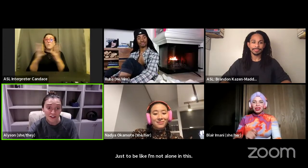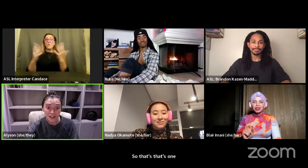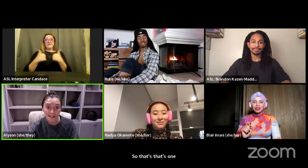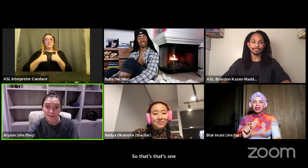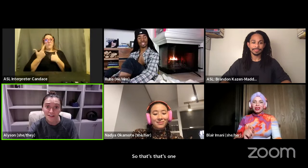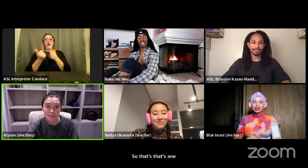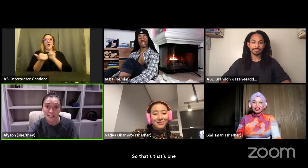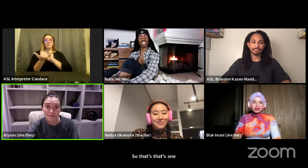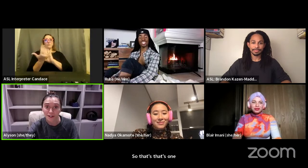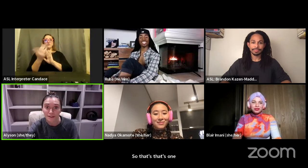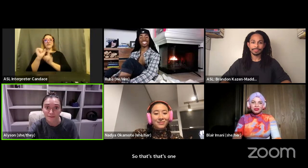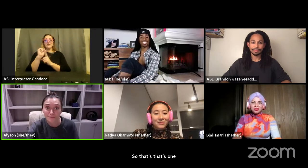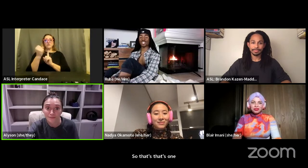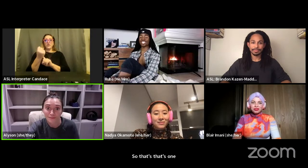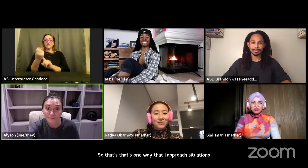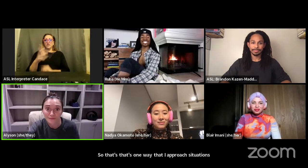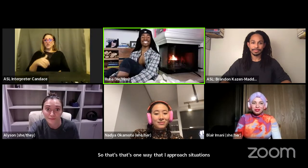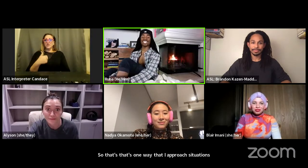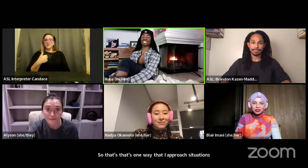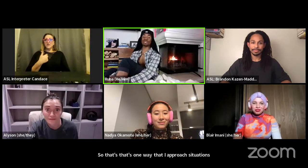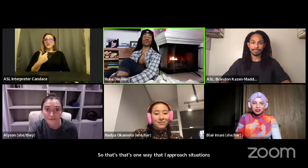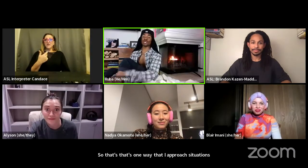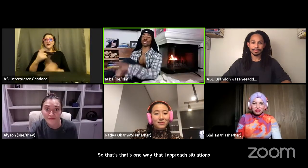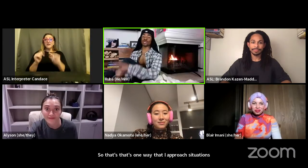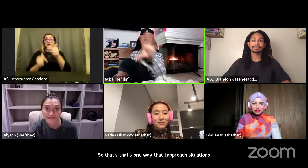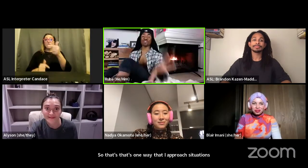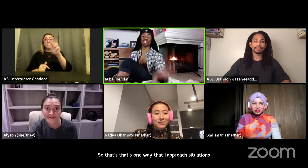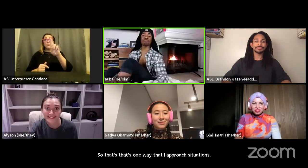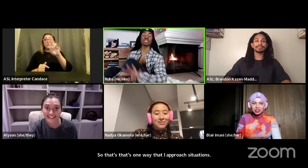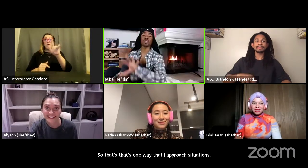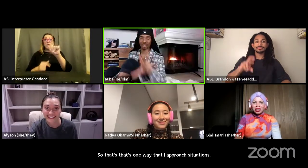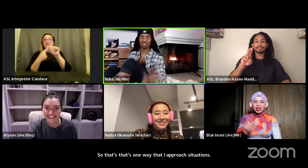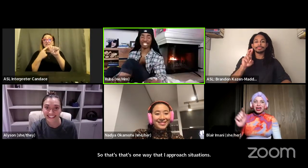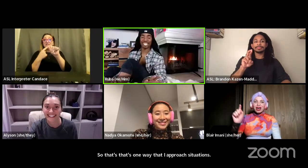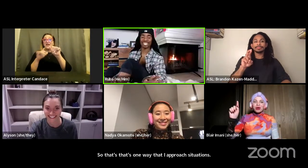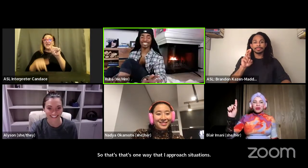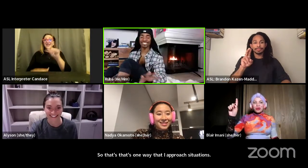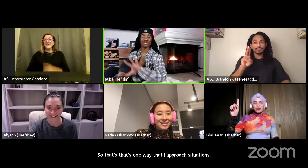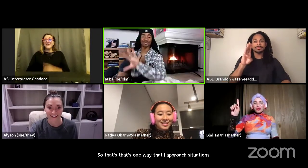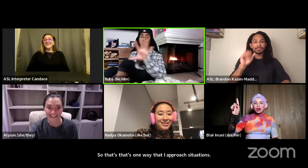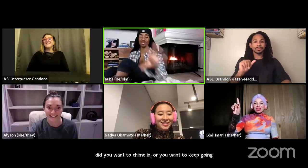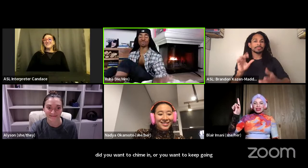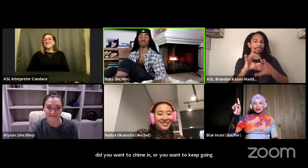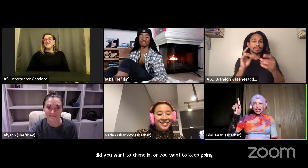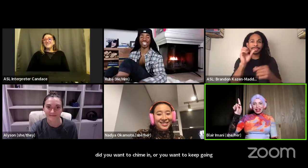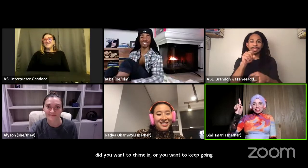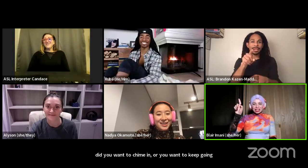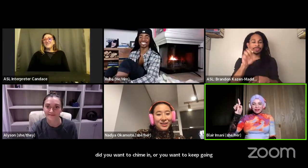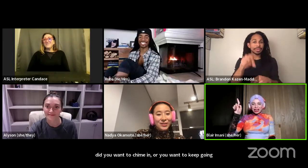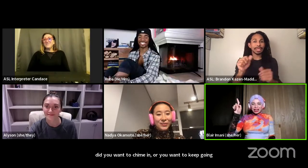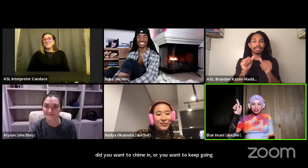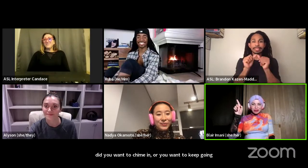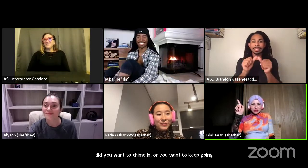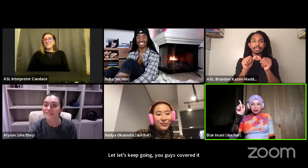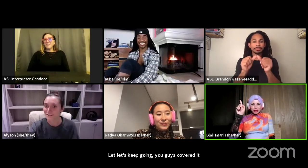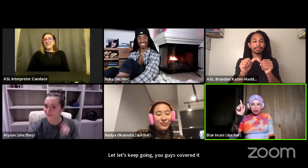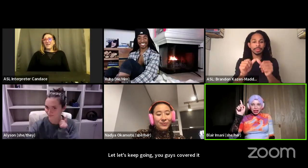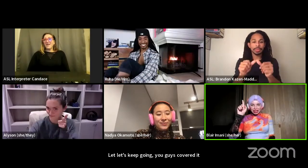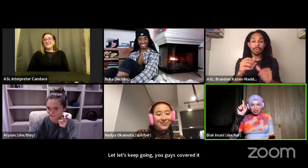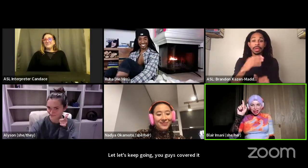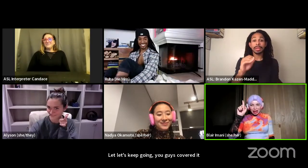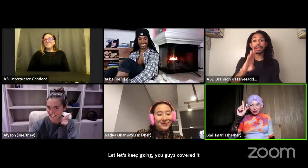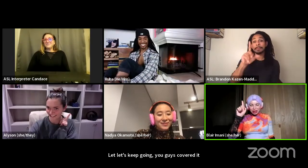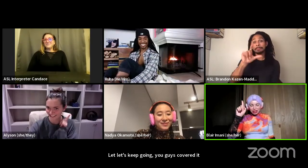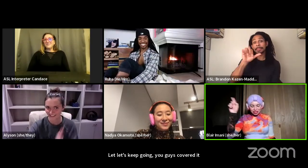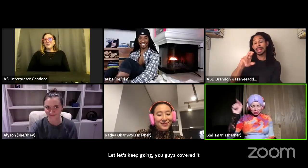did you want to chime in or you want to keep going? Let's keep going. You guys covered it beautifully. Allison, if I can chime in